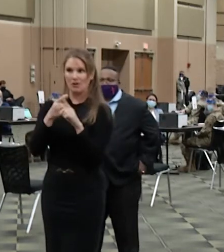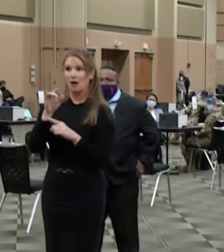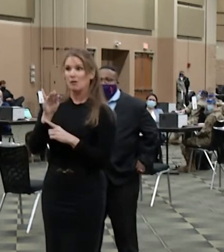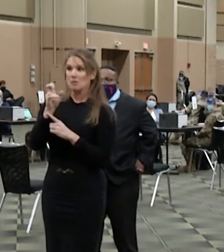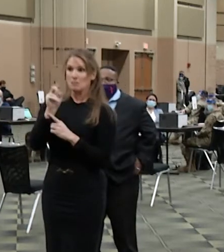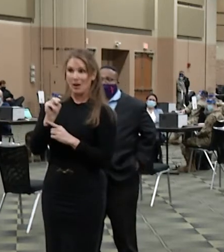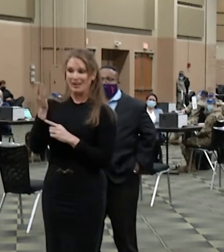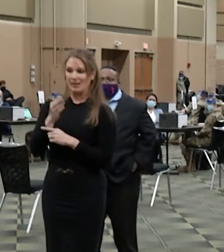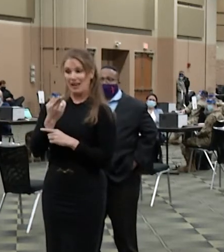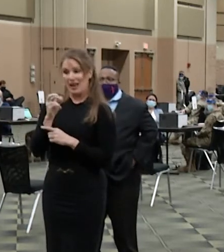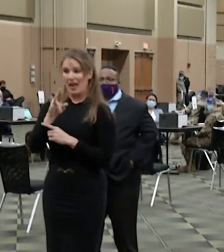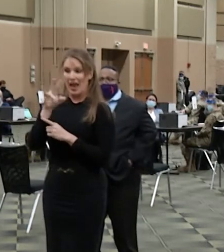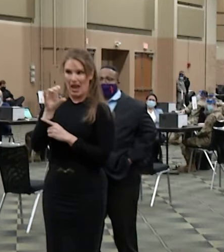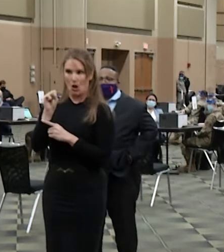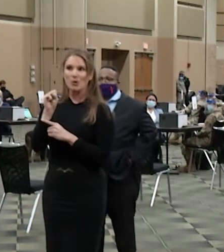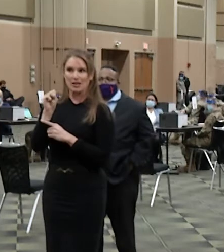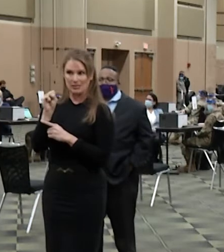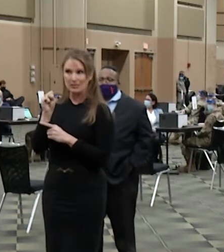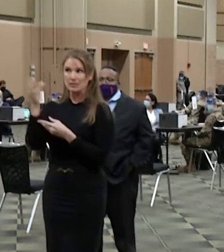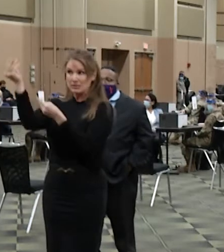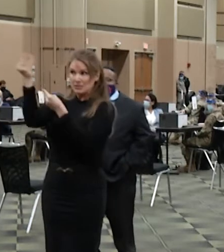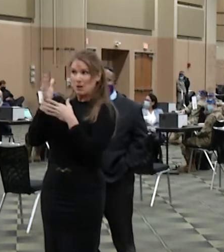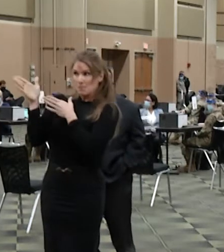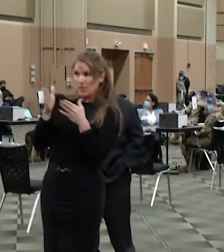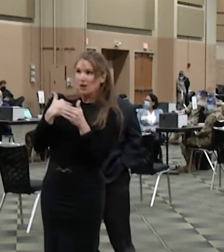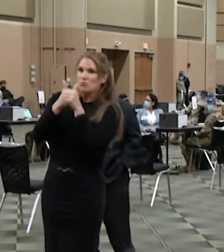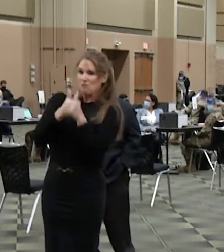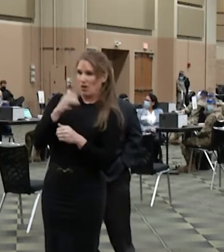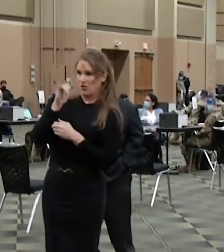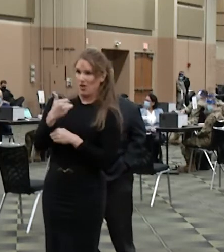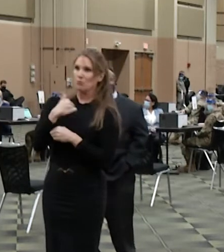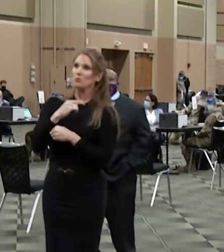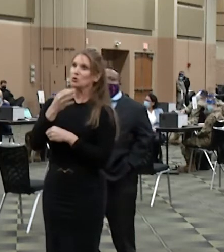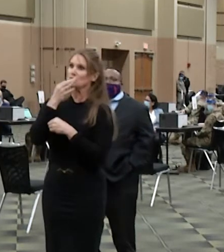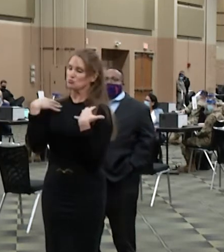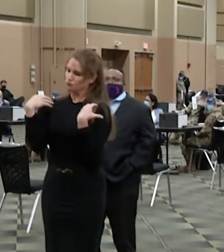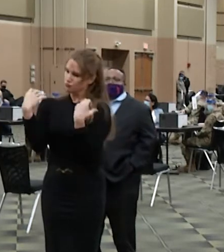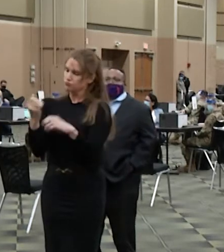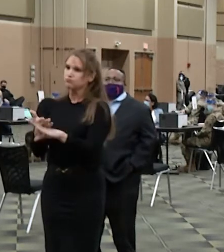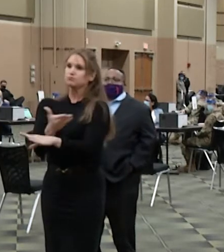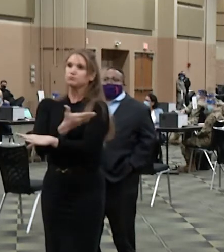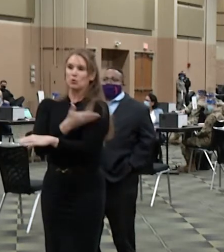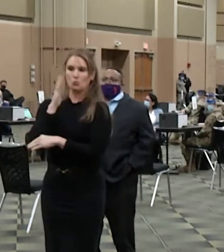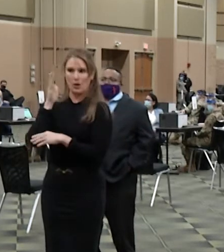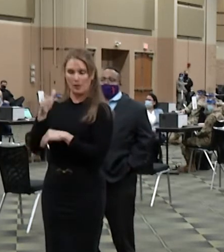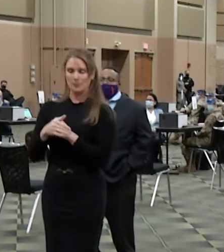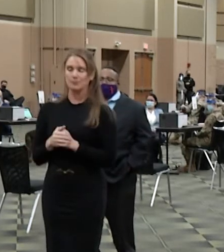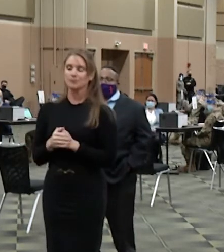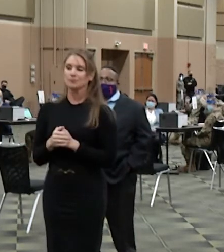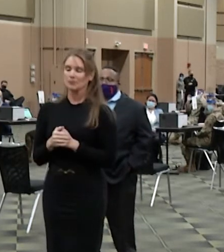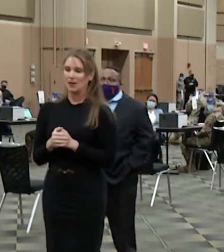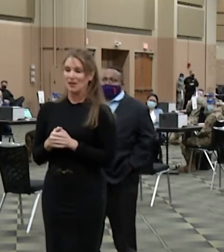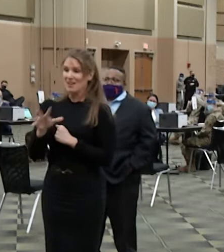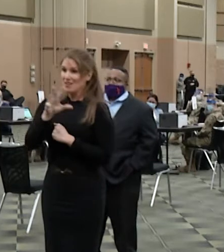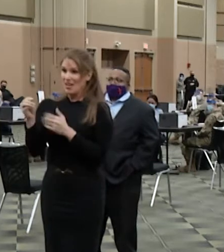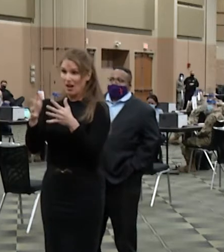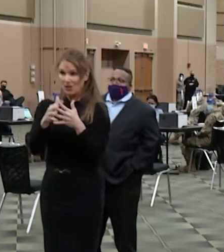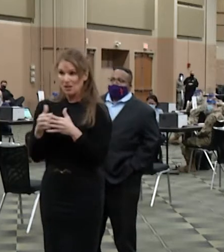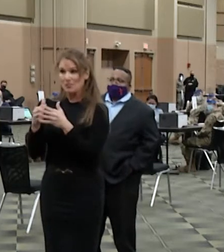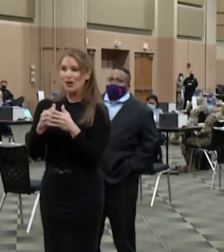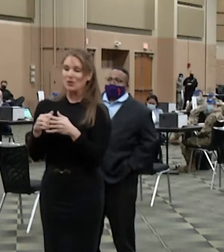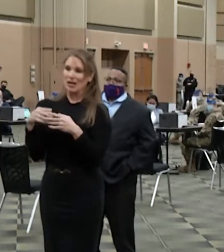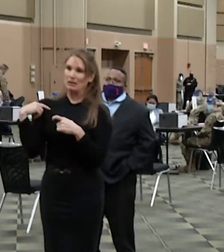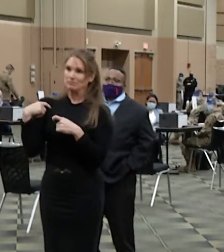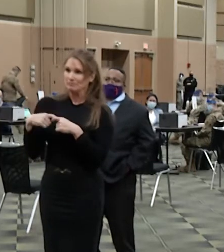Biden-Harris administration that we will be on the road to recovery soon. As we know, the African American and